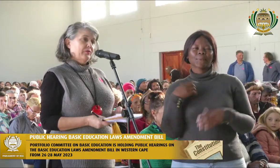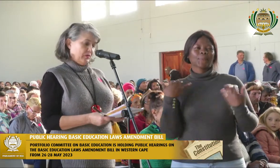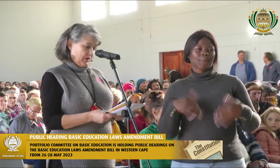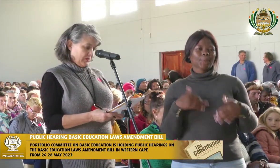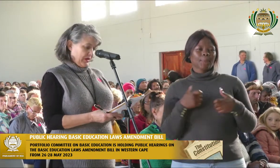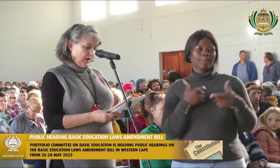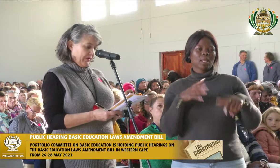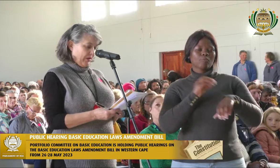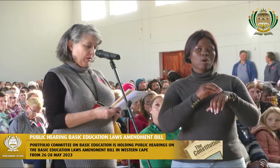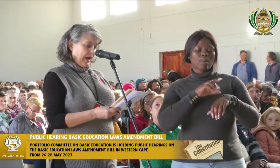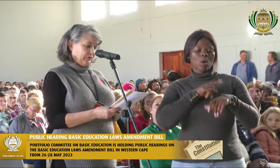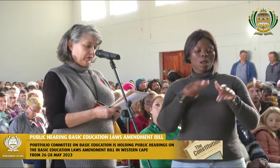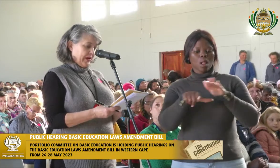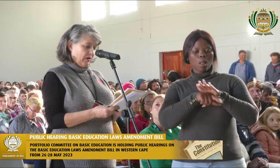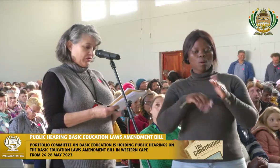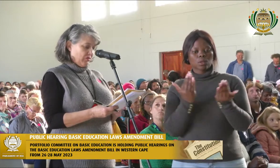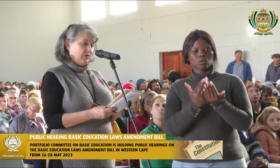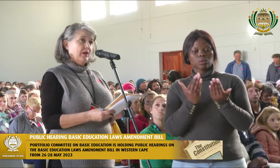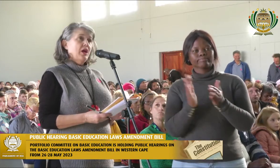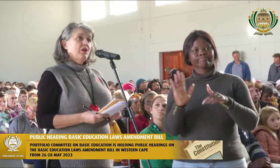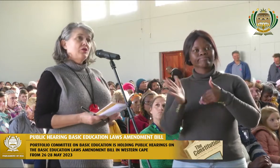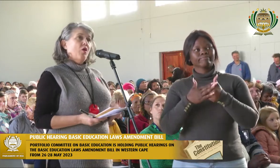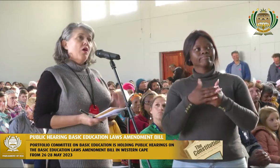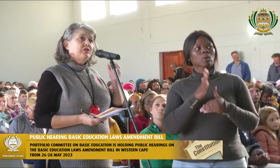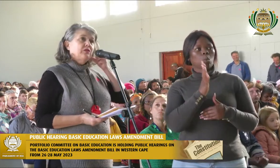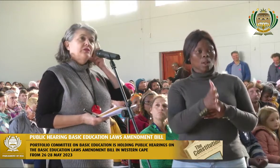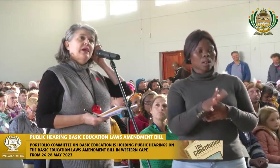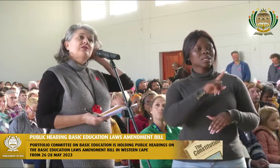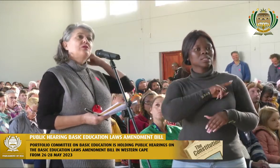schools will have to close down and then we'll have to take our children